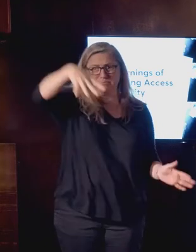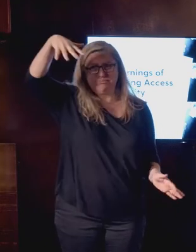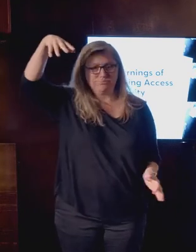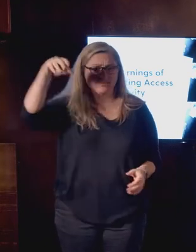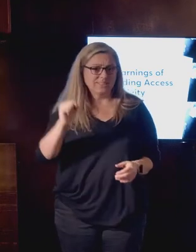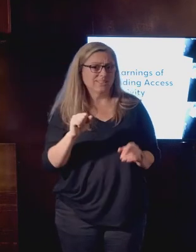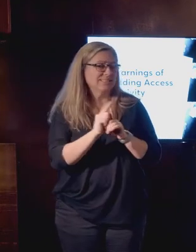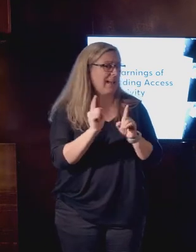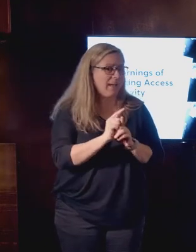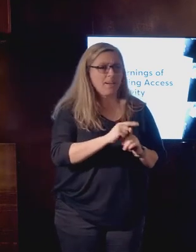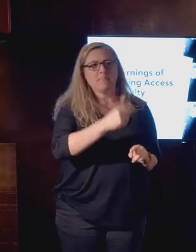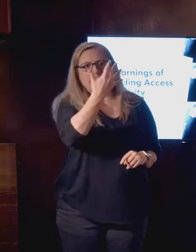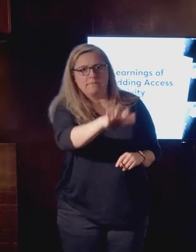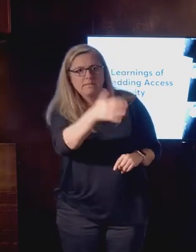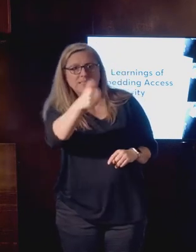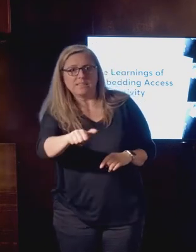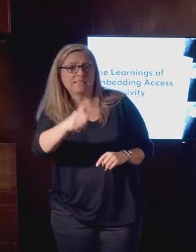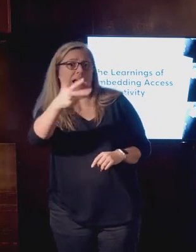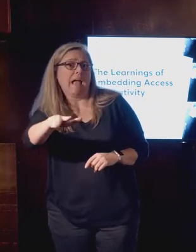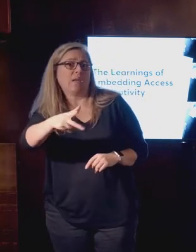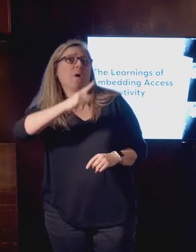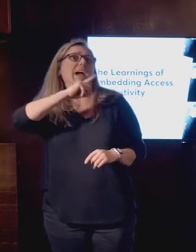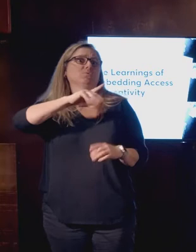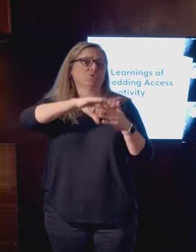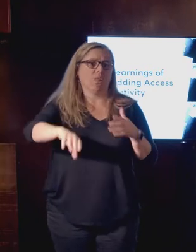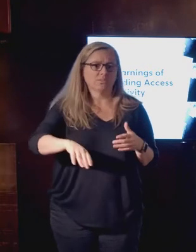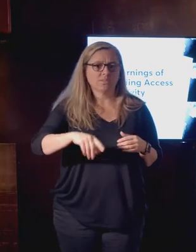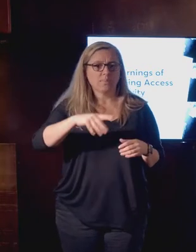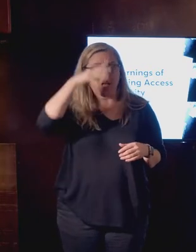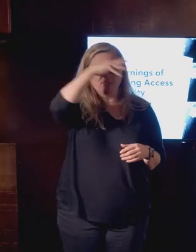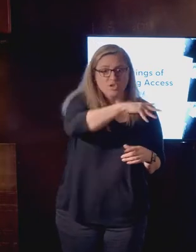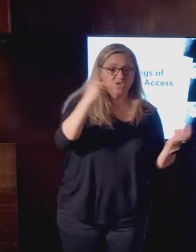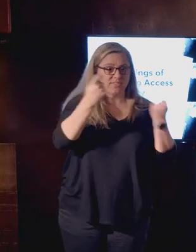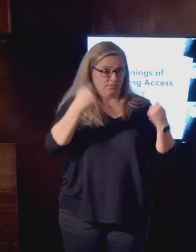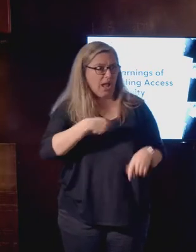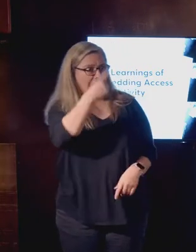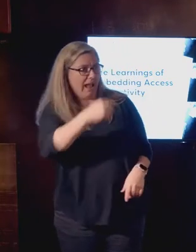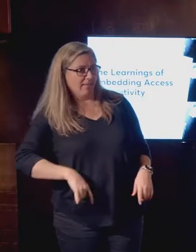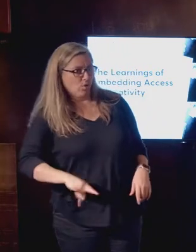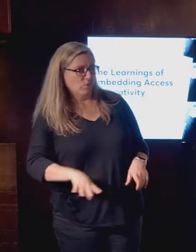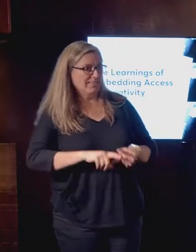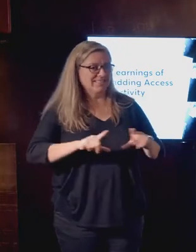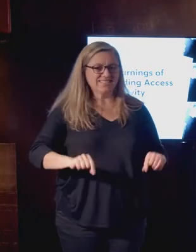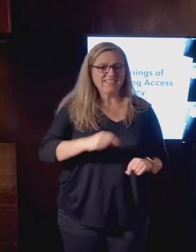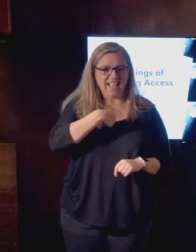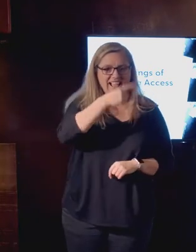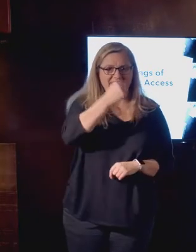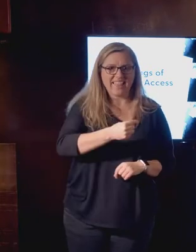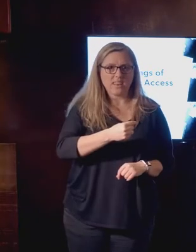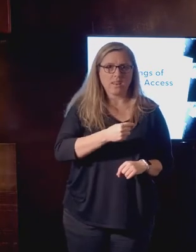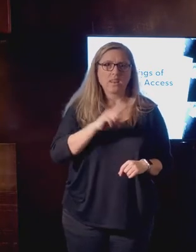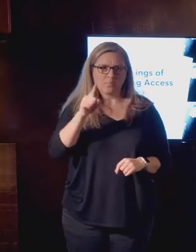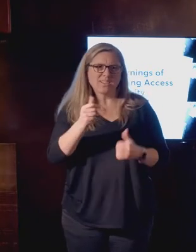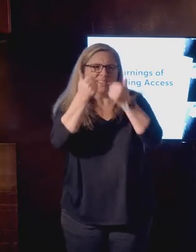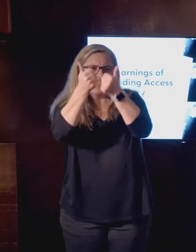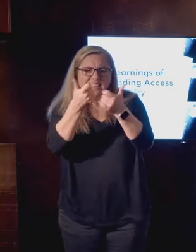100 more. But a fringe festival is kind of where I know I can afford a ticket. So it